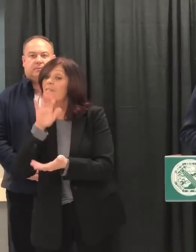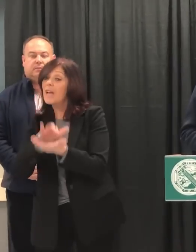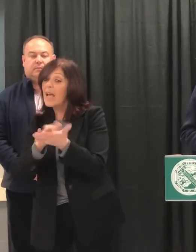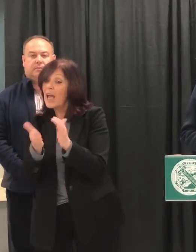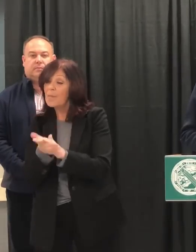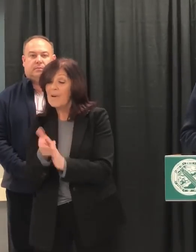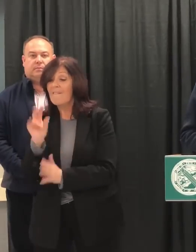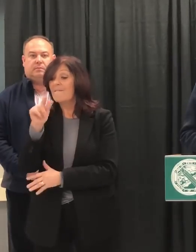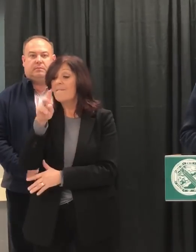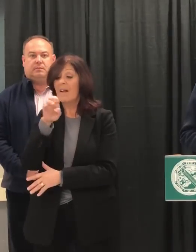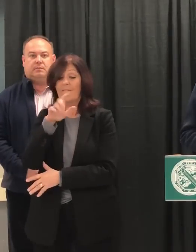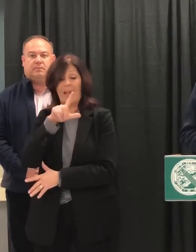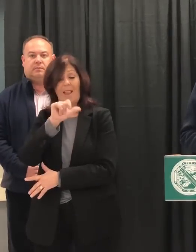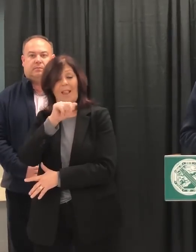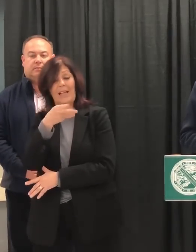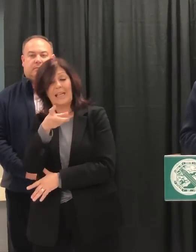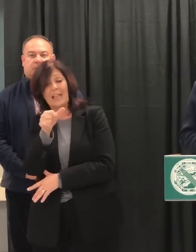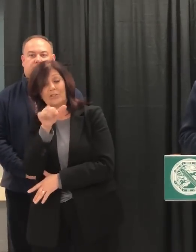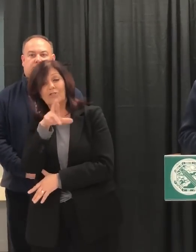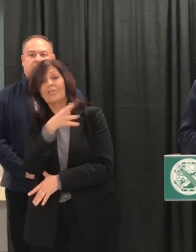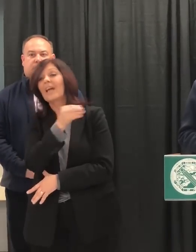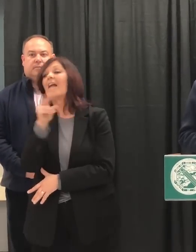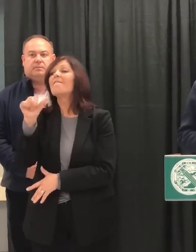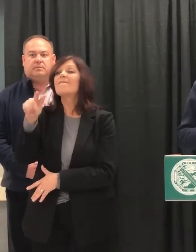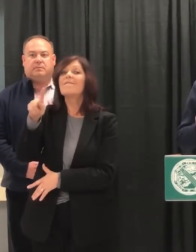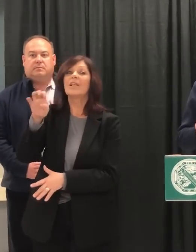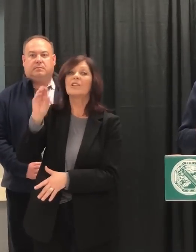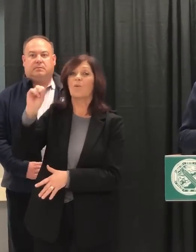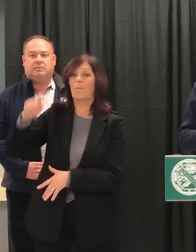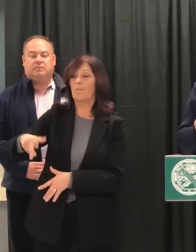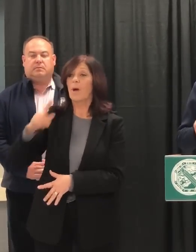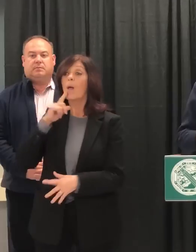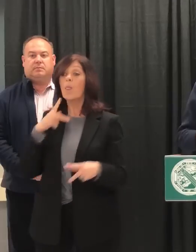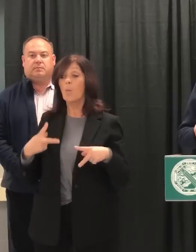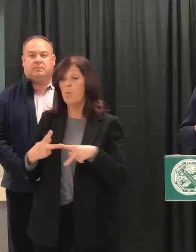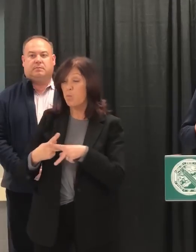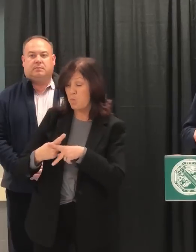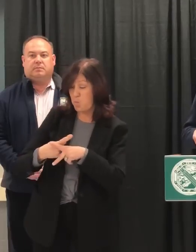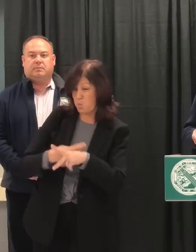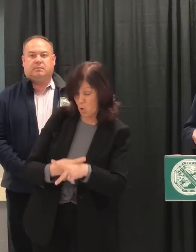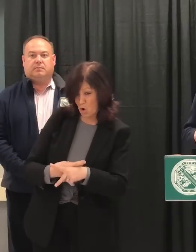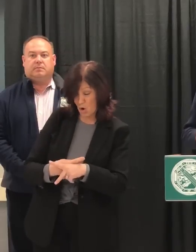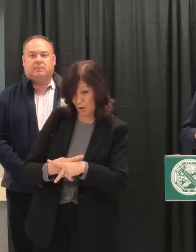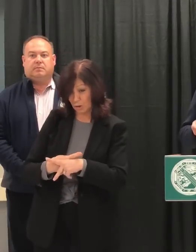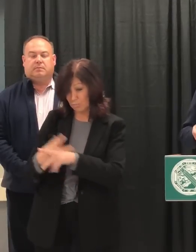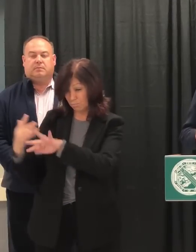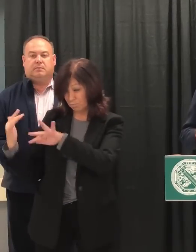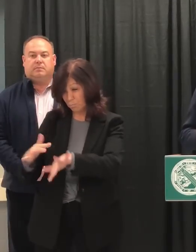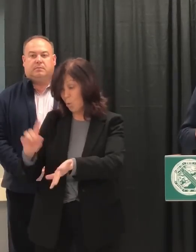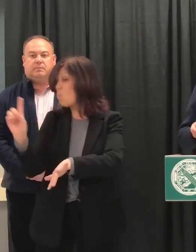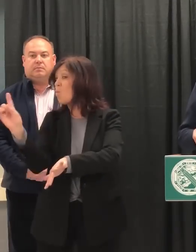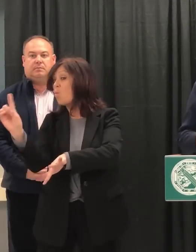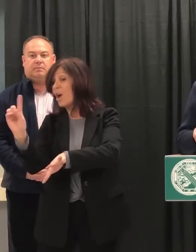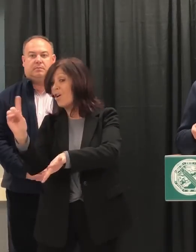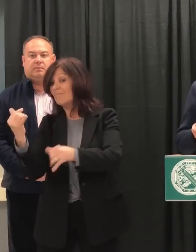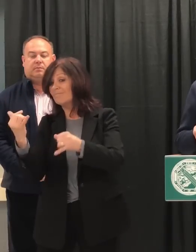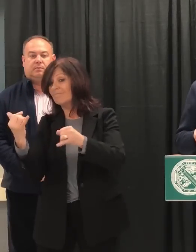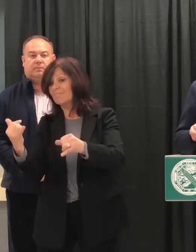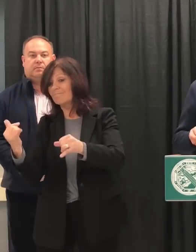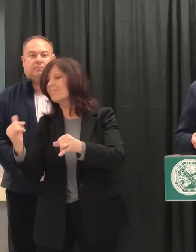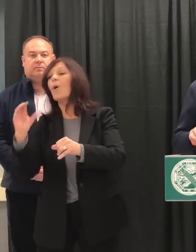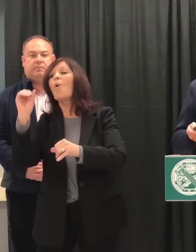Lancaster, and village of Orchard Park. The worst portion of the storm is hitting basically on